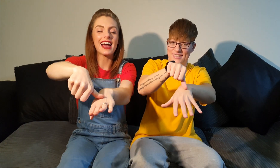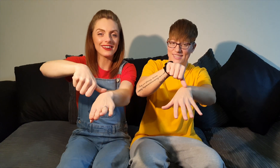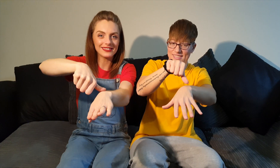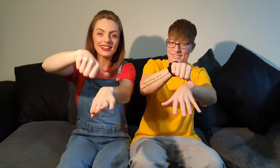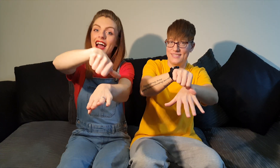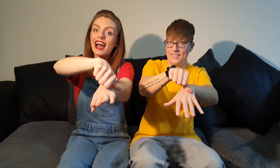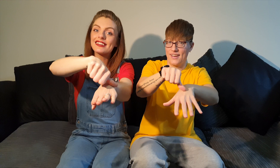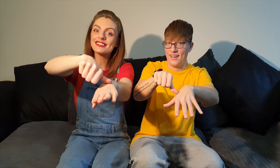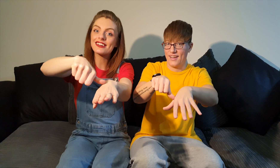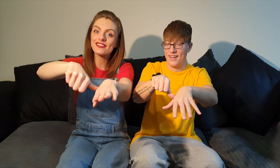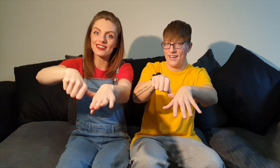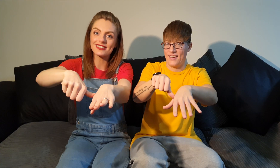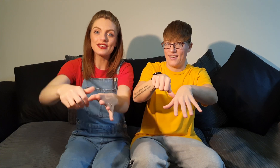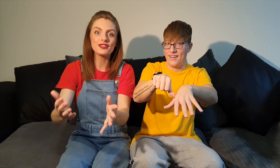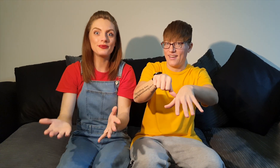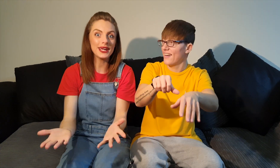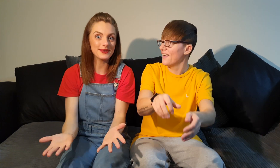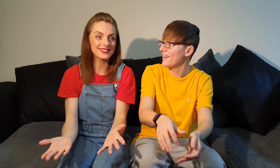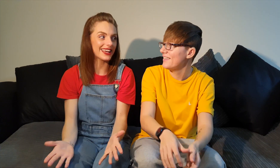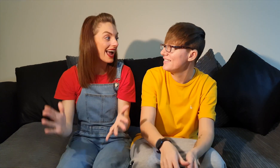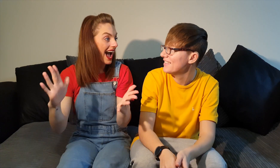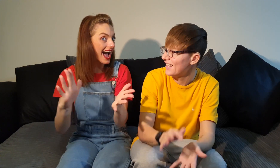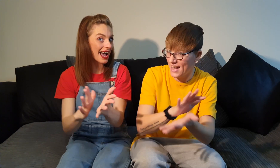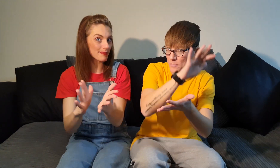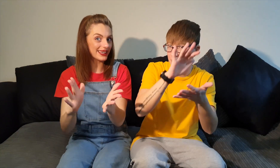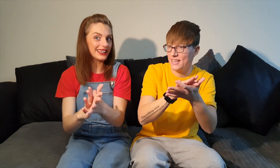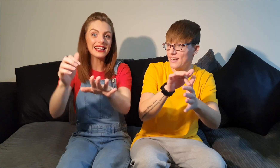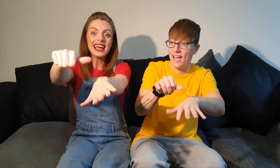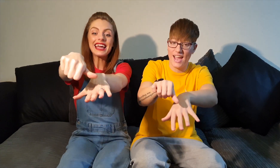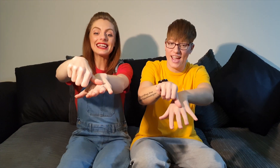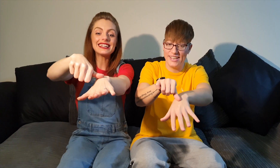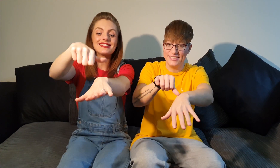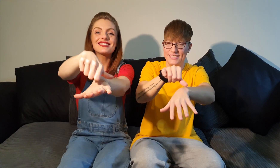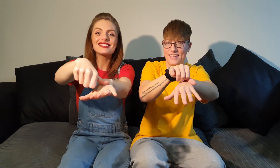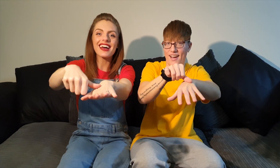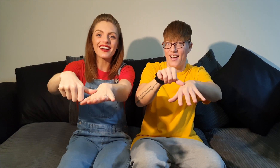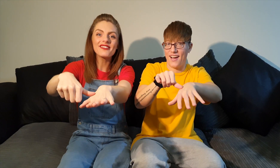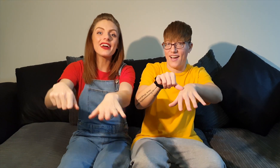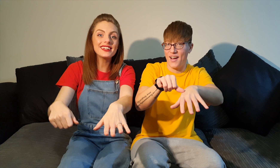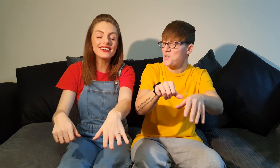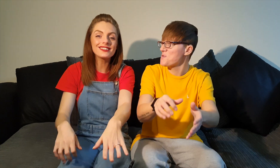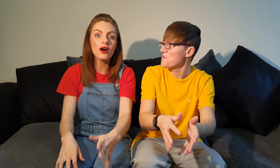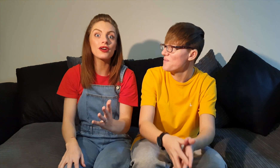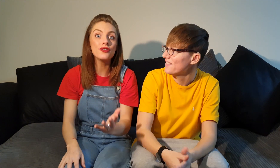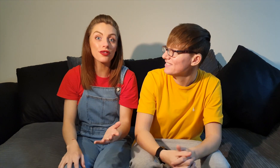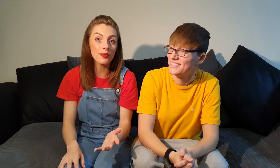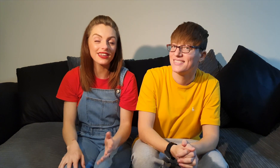down and across. So we would say Happy Easter. Very good. Or another way you